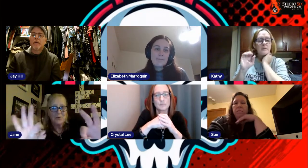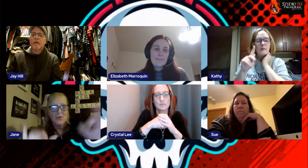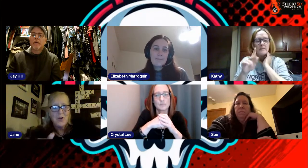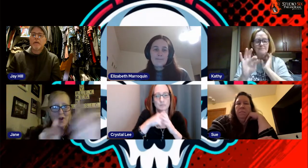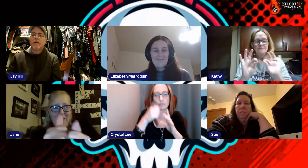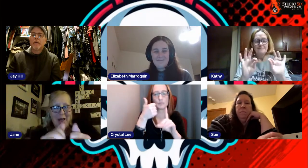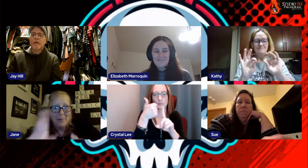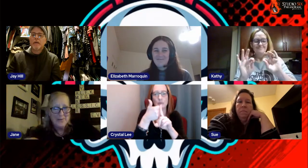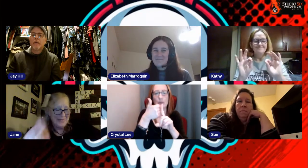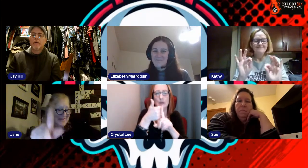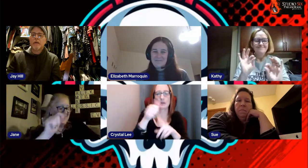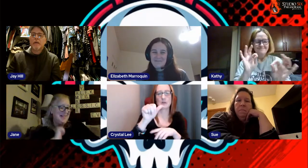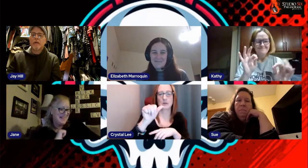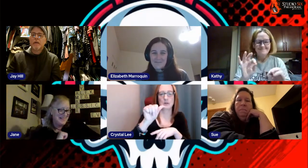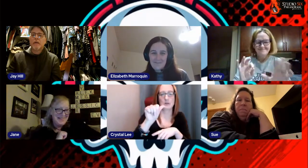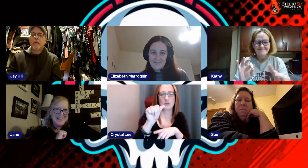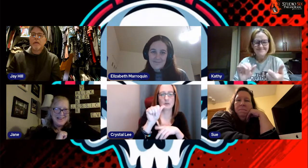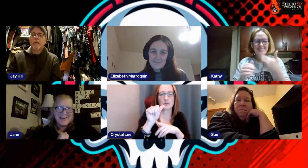Okay.